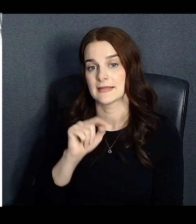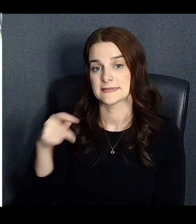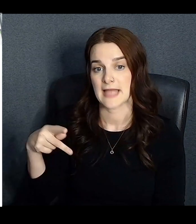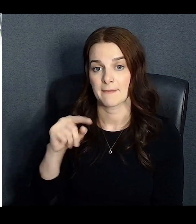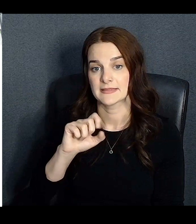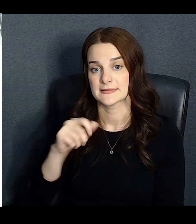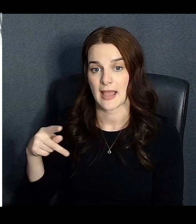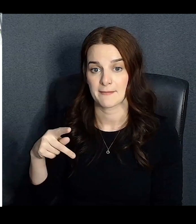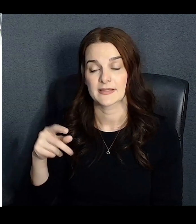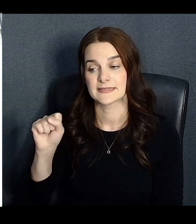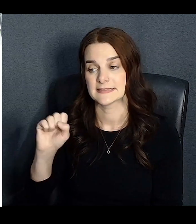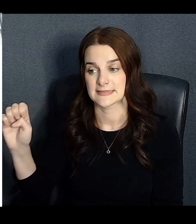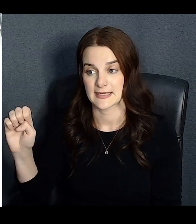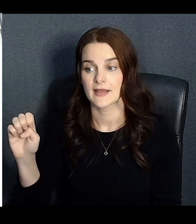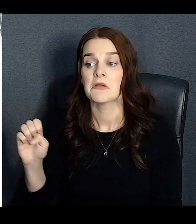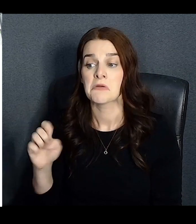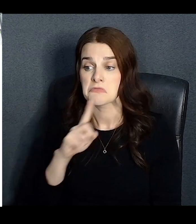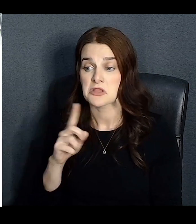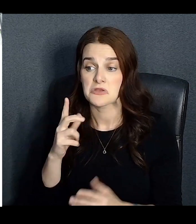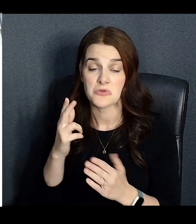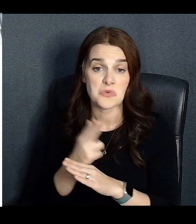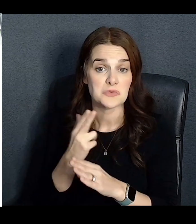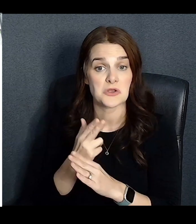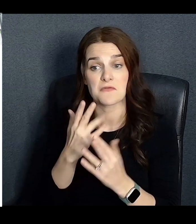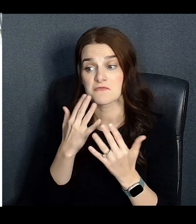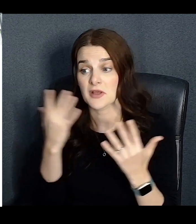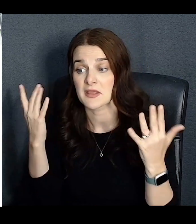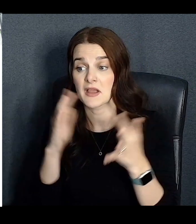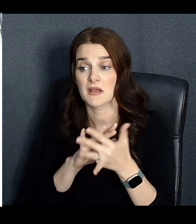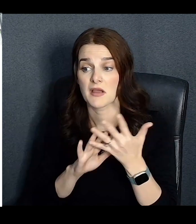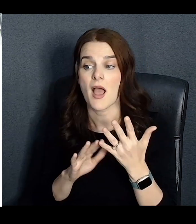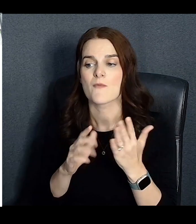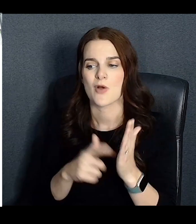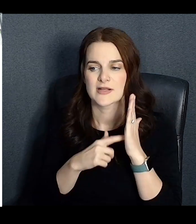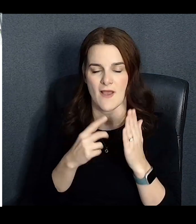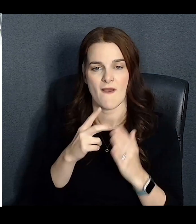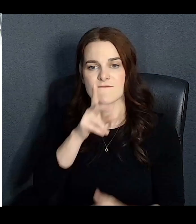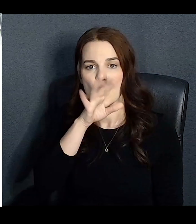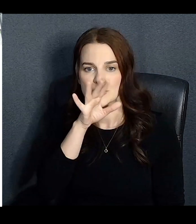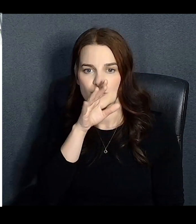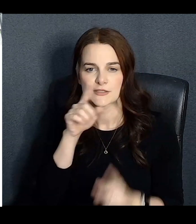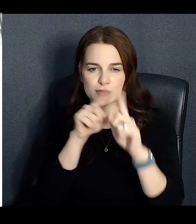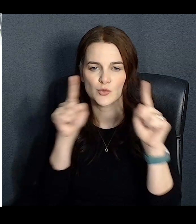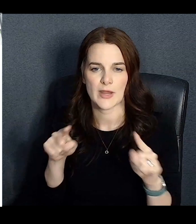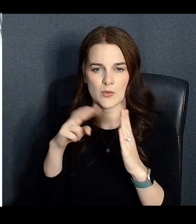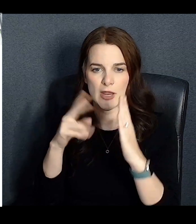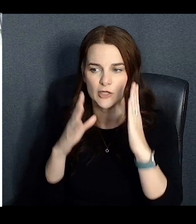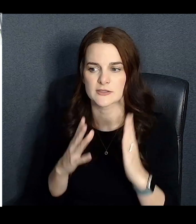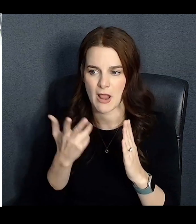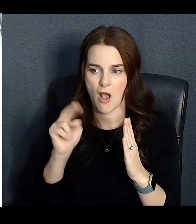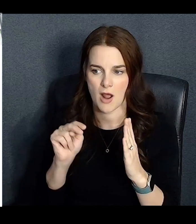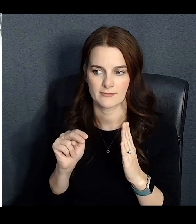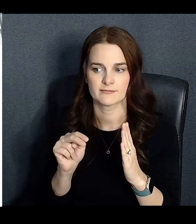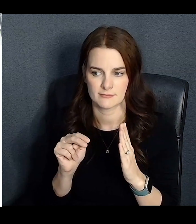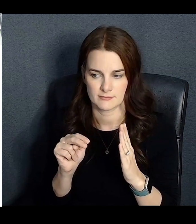that uses image recognition and it's pretty user friendly. It does, however, require voiceover or screen reader to be on. So this would only be for someone